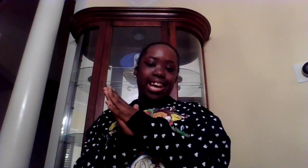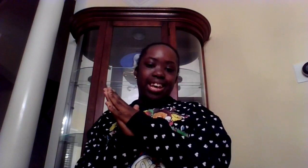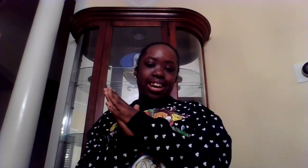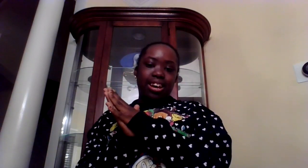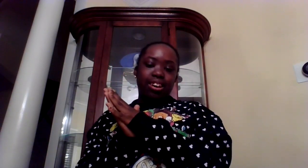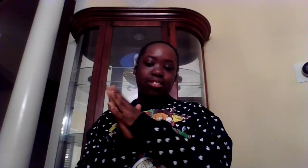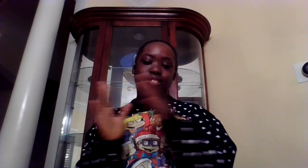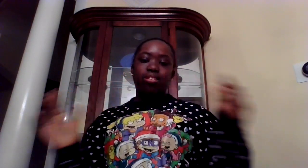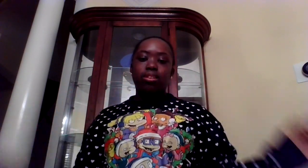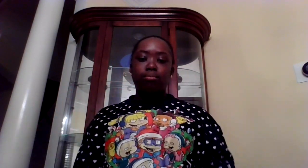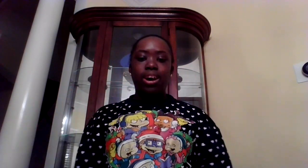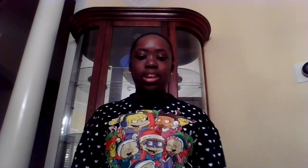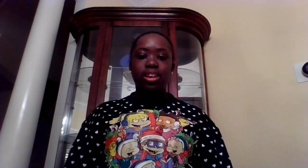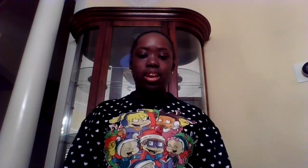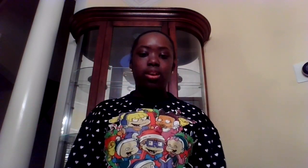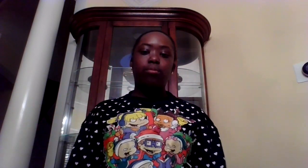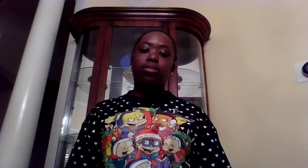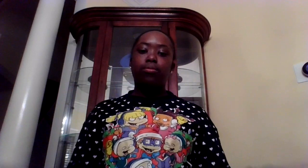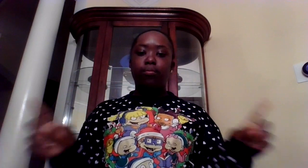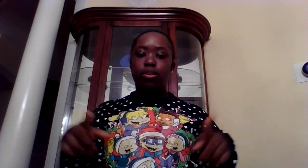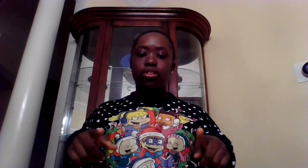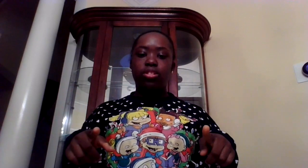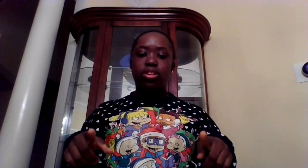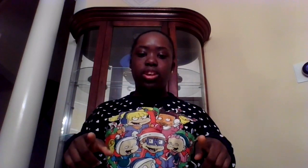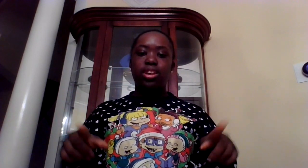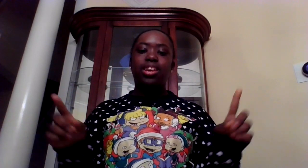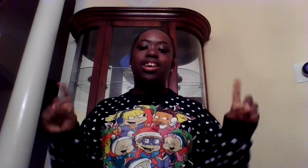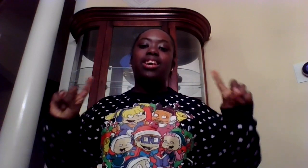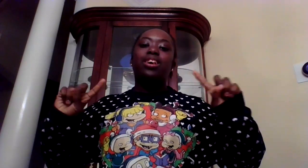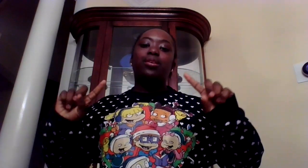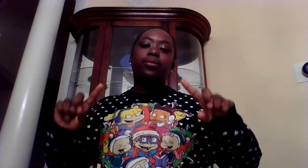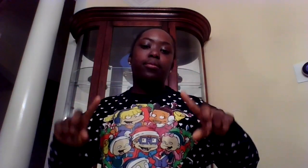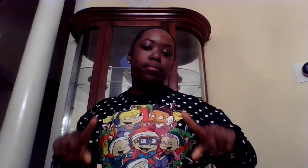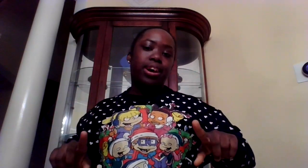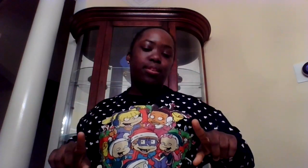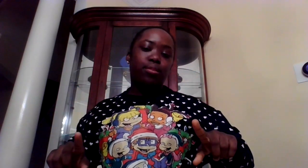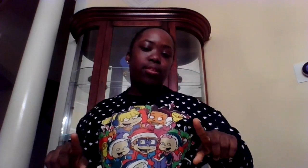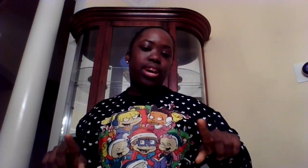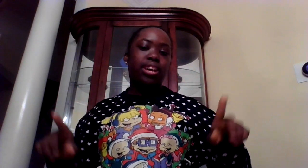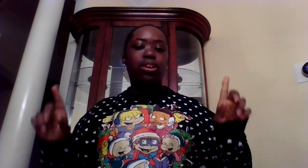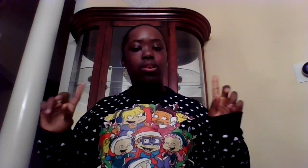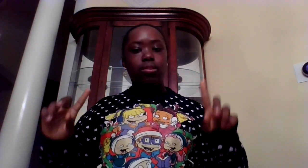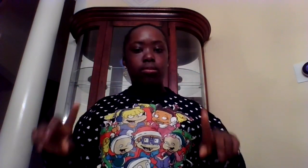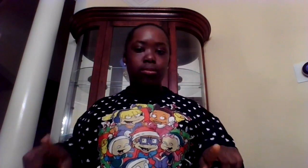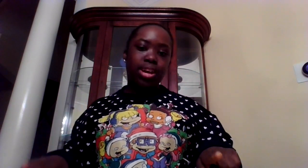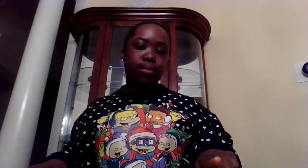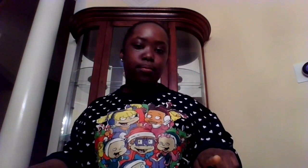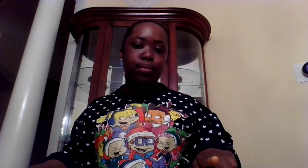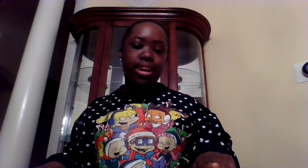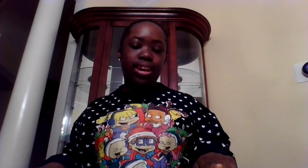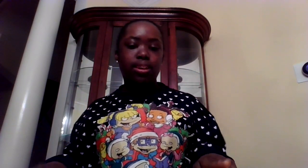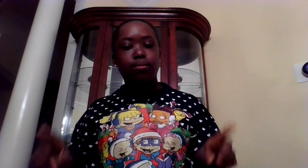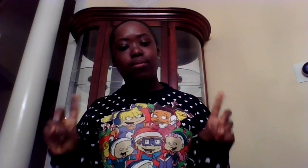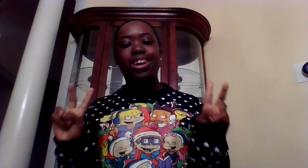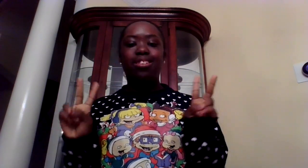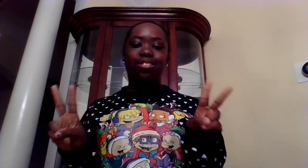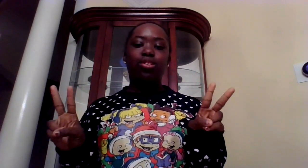Hey guys, my name is Mercy Najakray. Welcome back to my